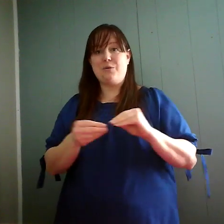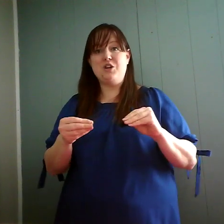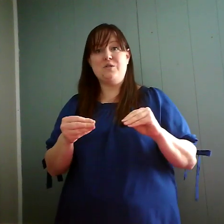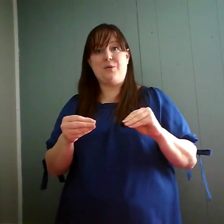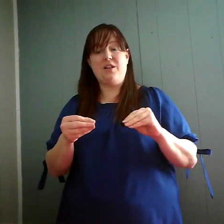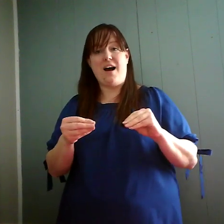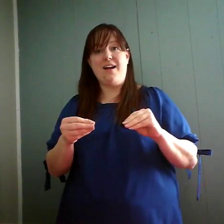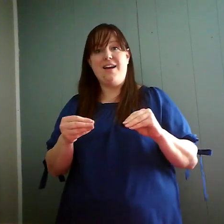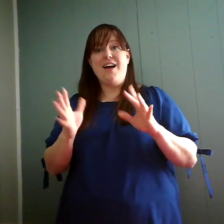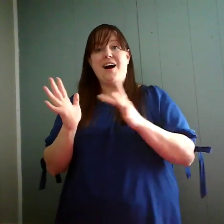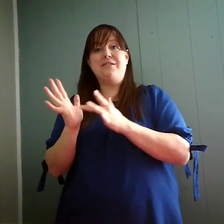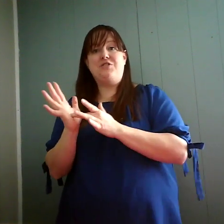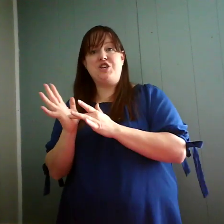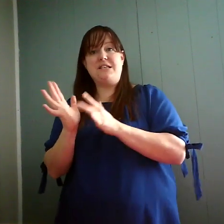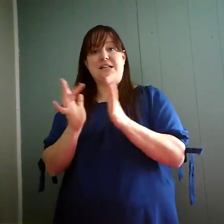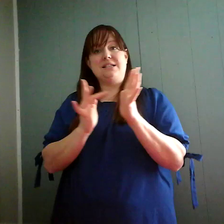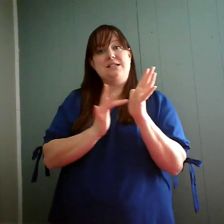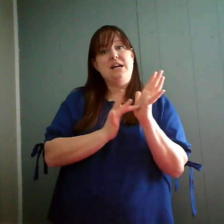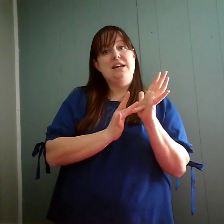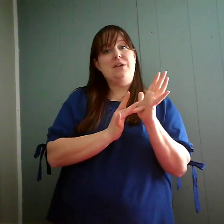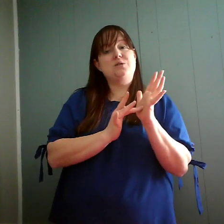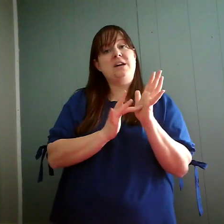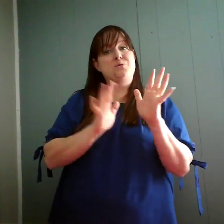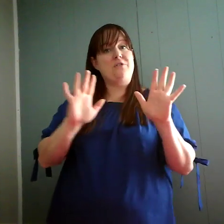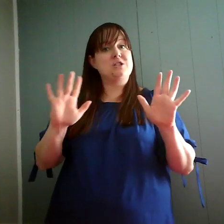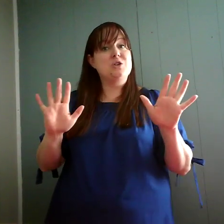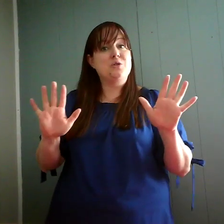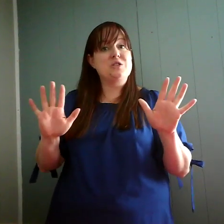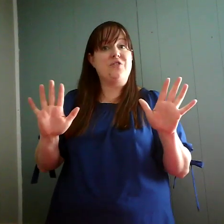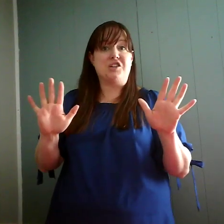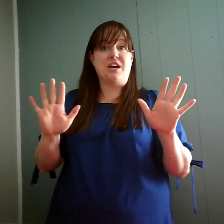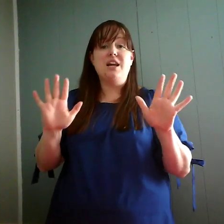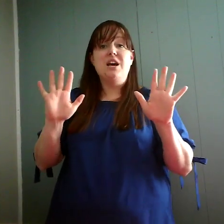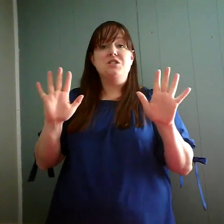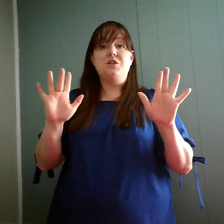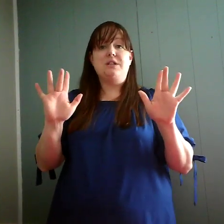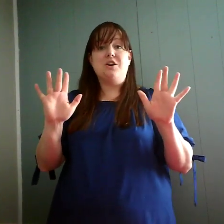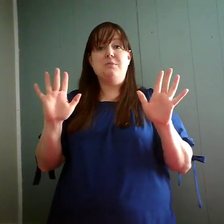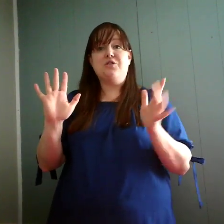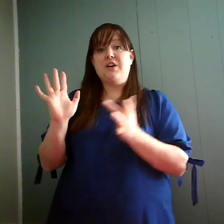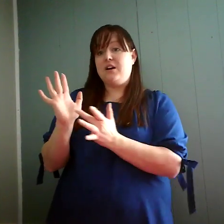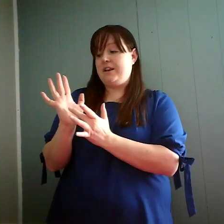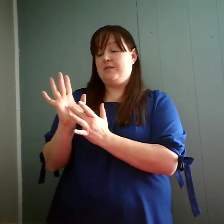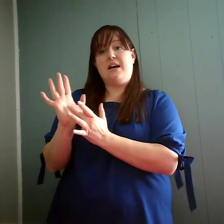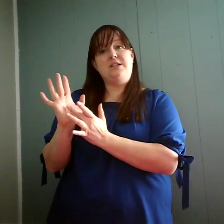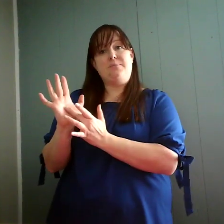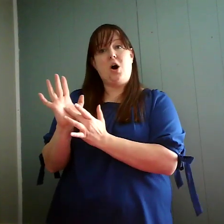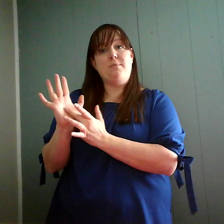going to use that one a lot. Of Jesus. Now this one has reference to the crucifixion. So you take your middle finger and you touch the palm of